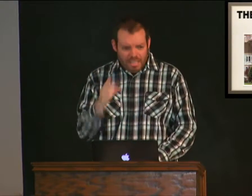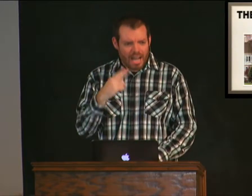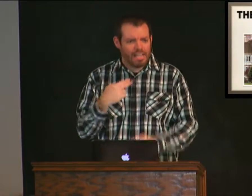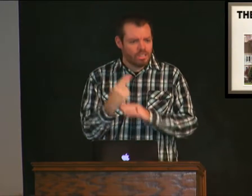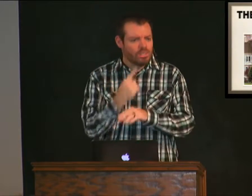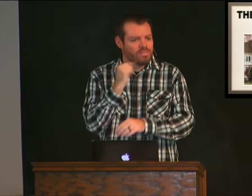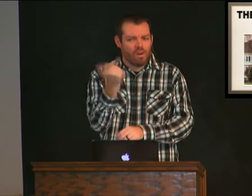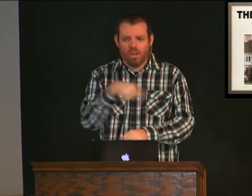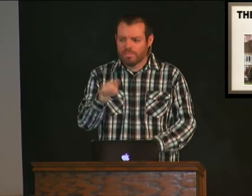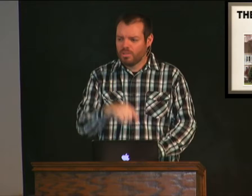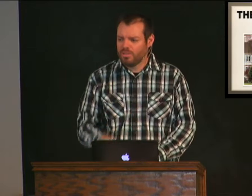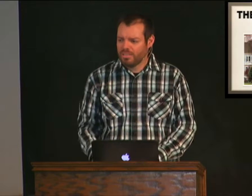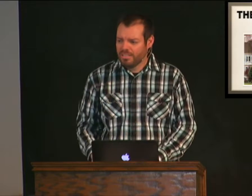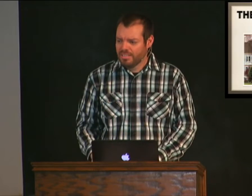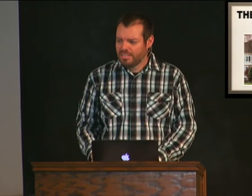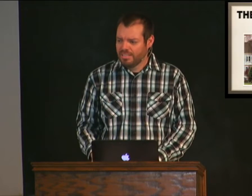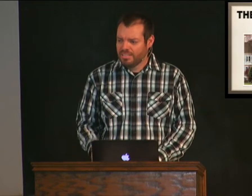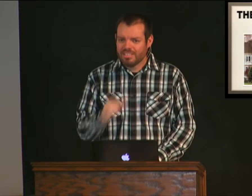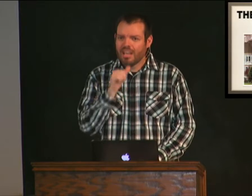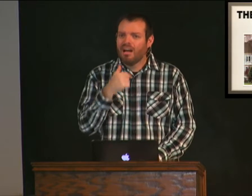Everyone. God has to use for all of you.